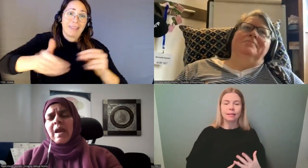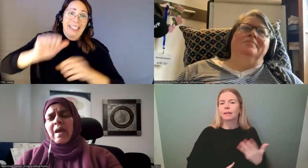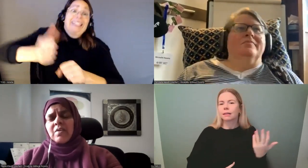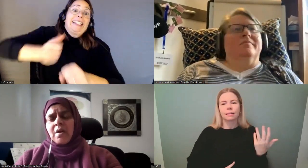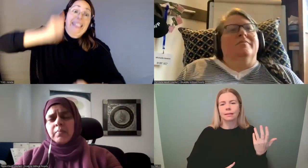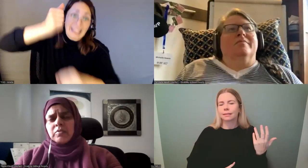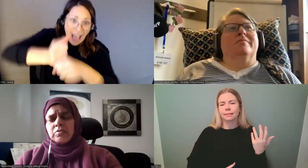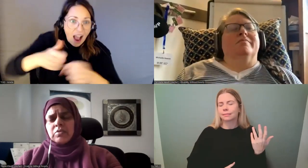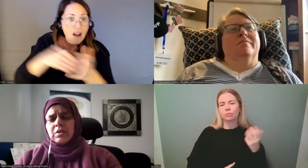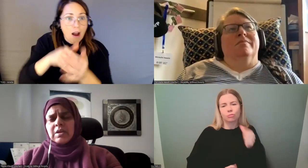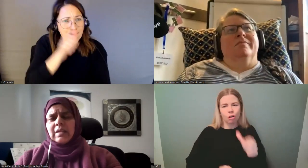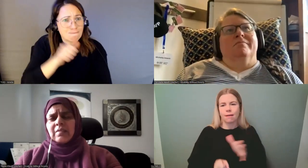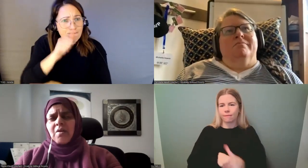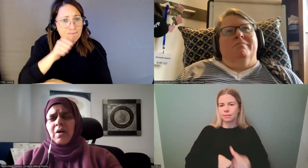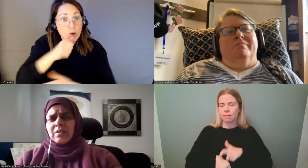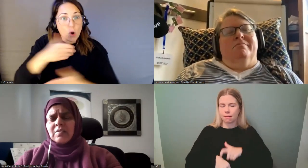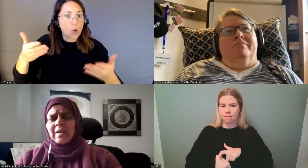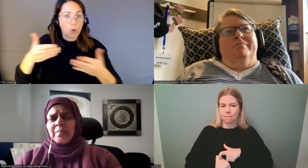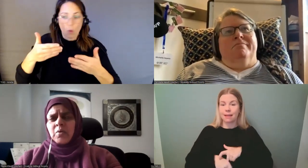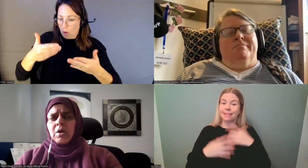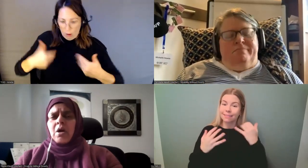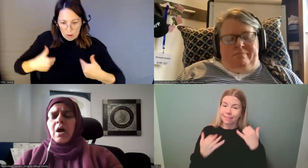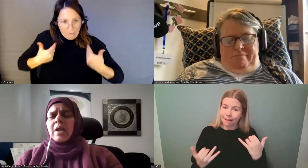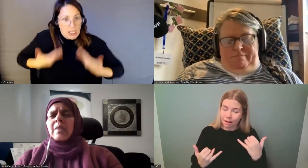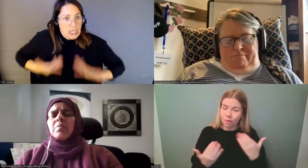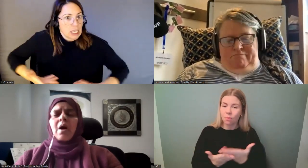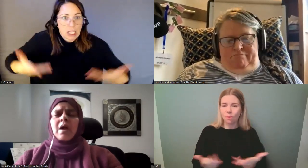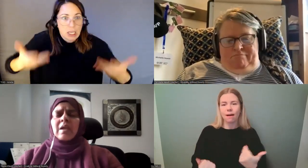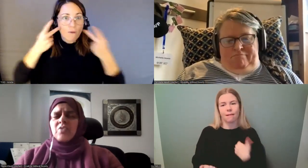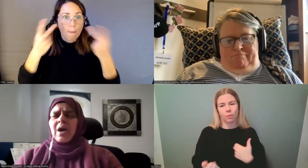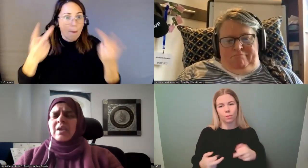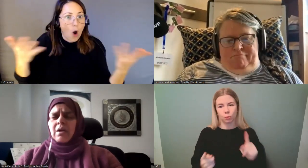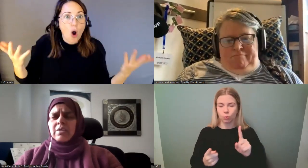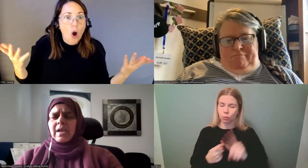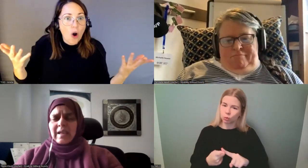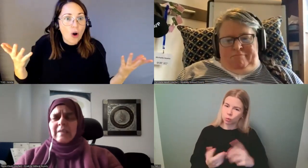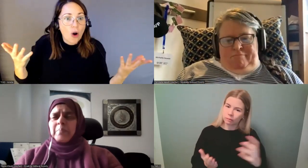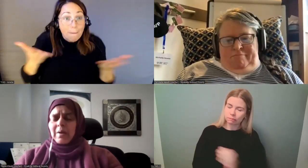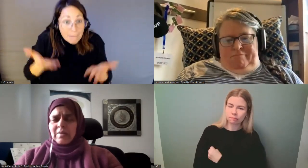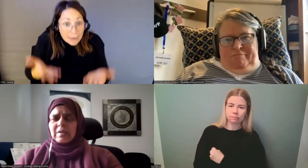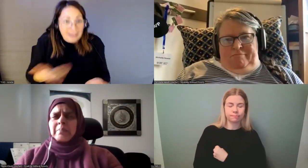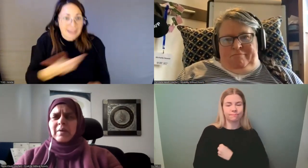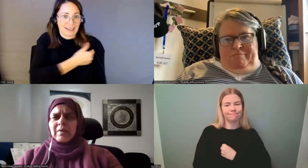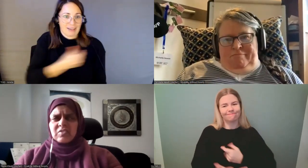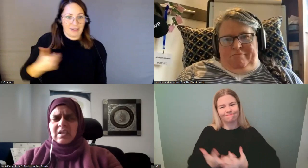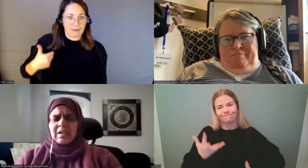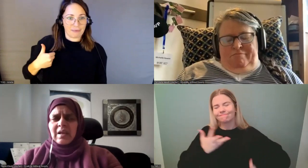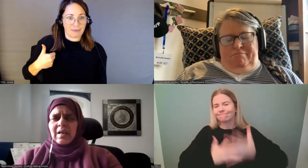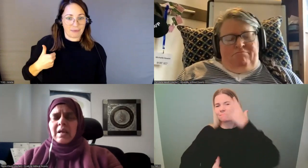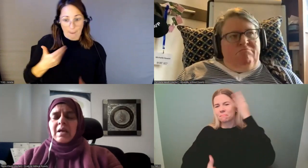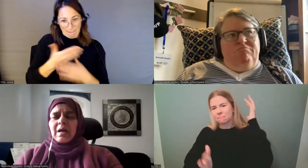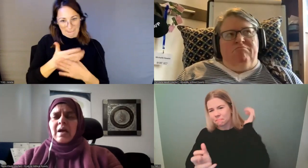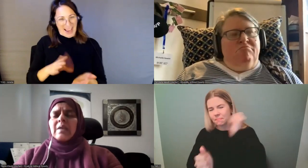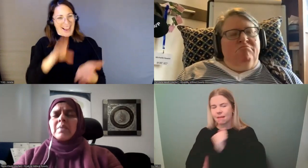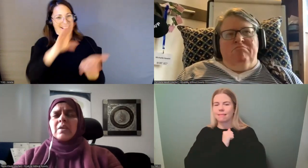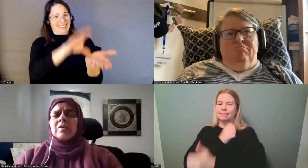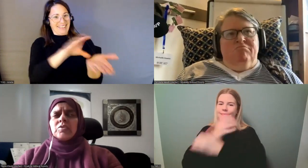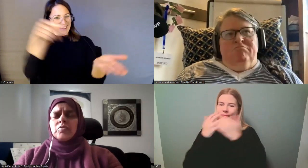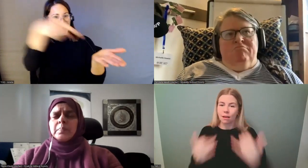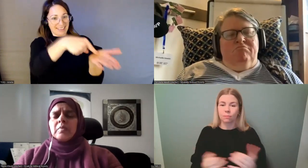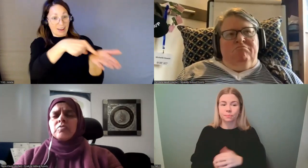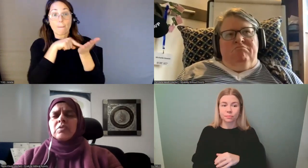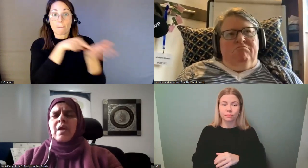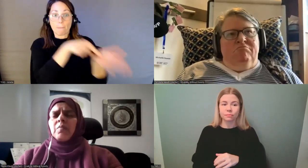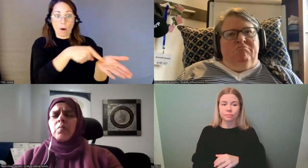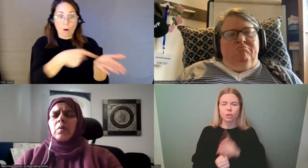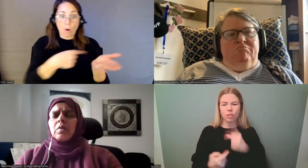We have an opportunity. It's on the table. I am not a diehard any party person. I am an